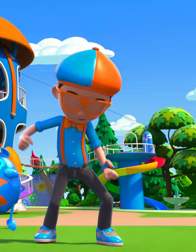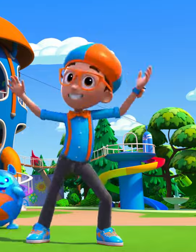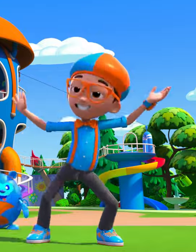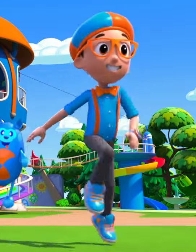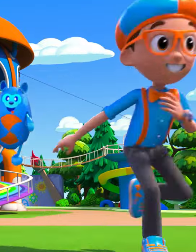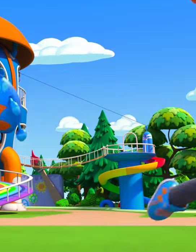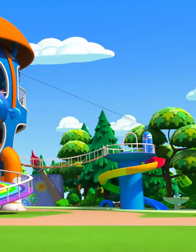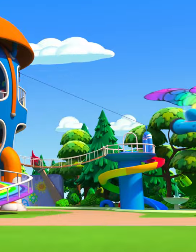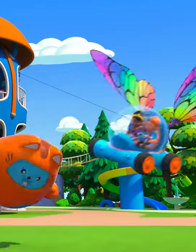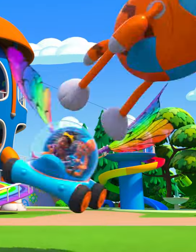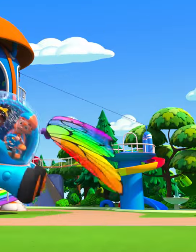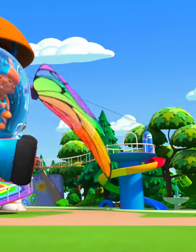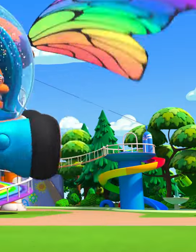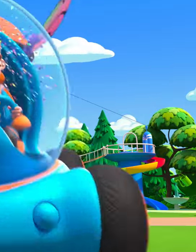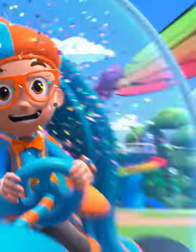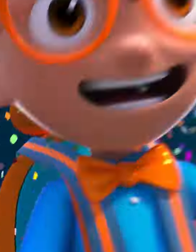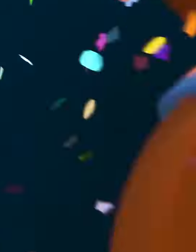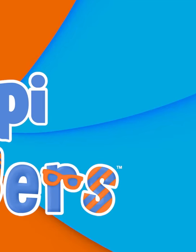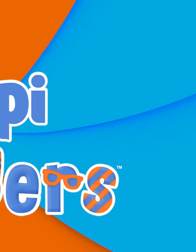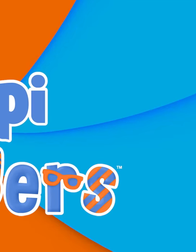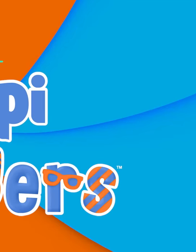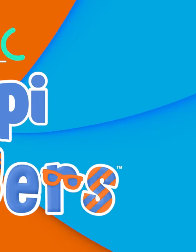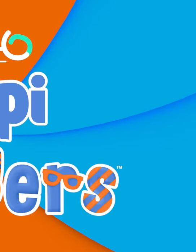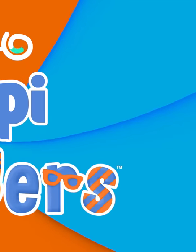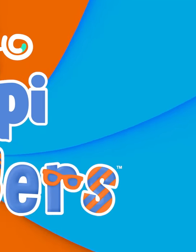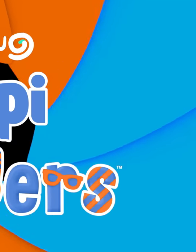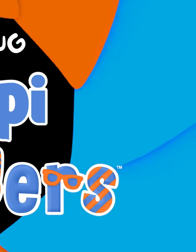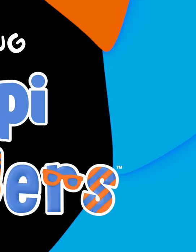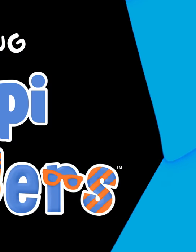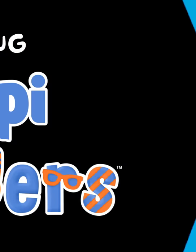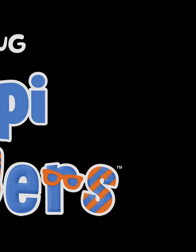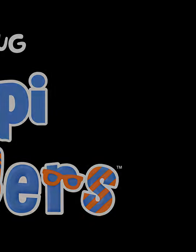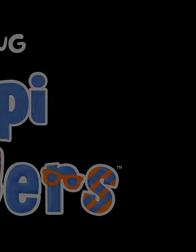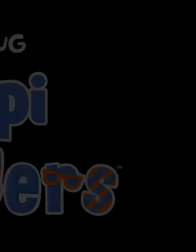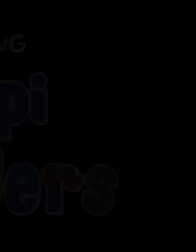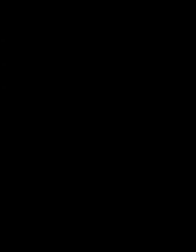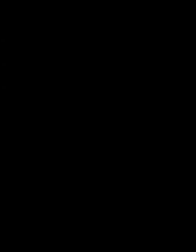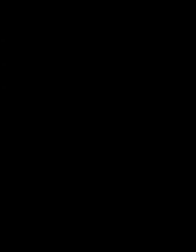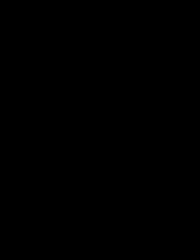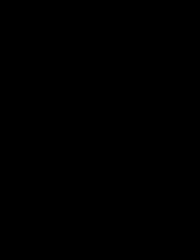up and shout. I wonder what we'll learn about Blippi Wonders.